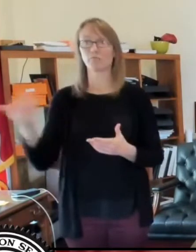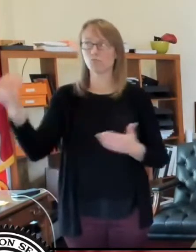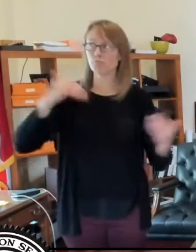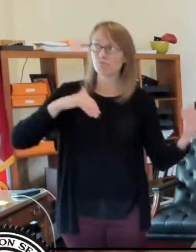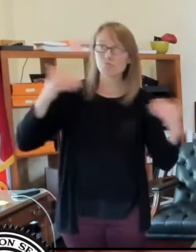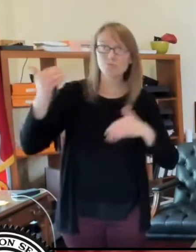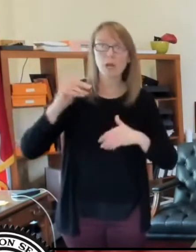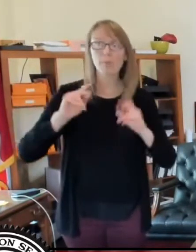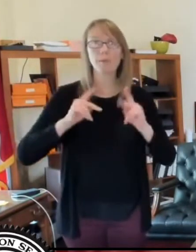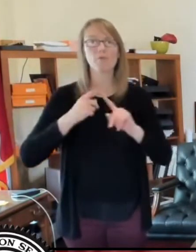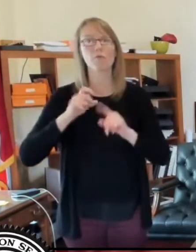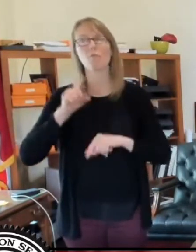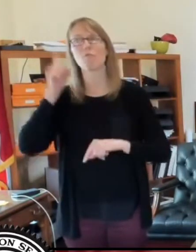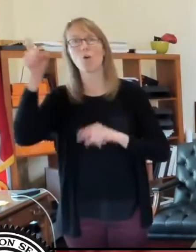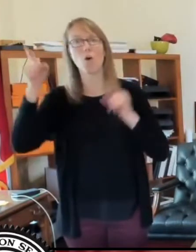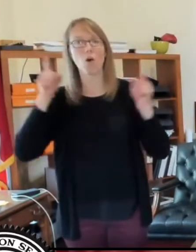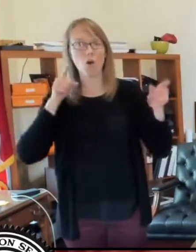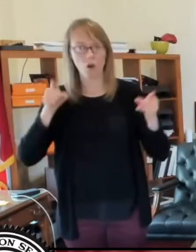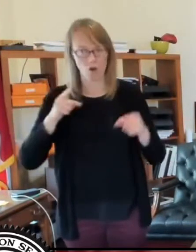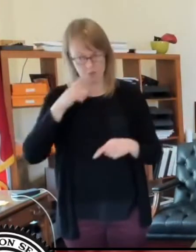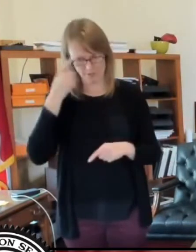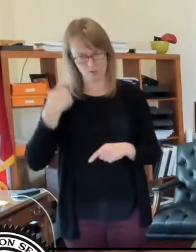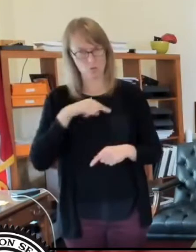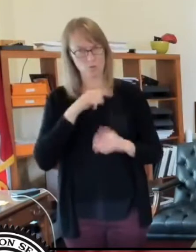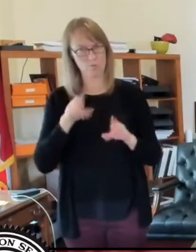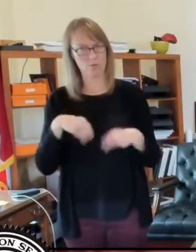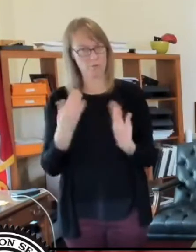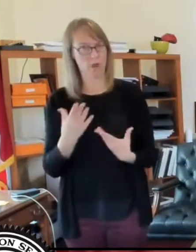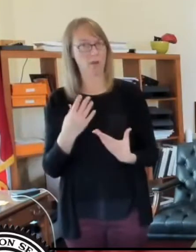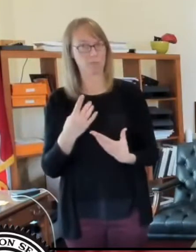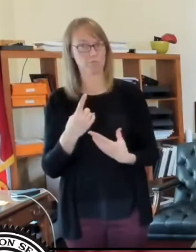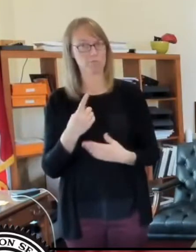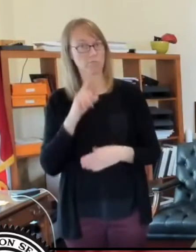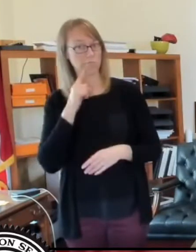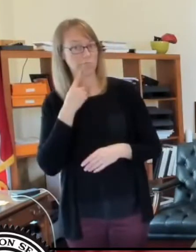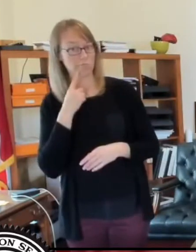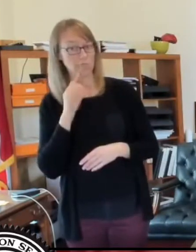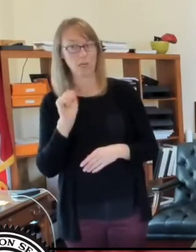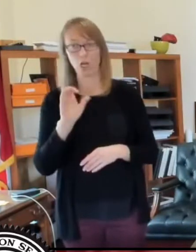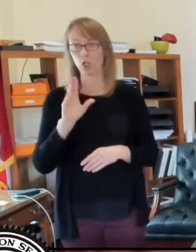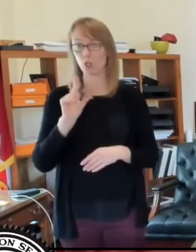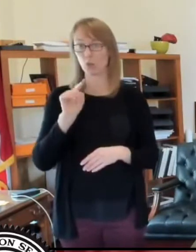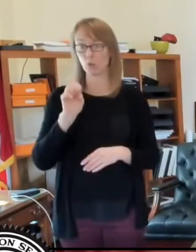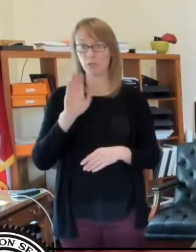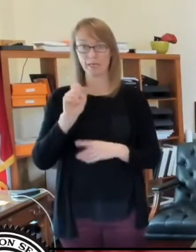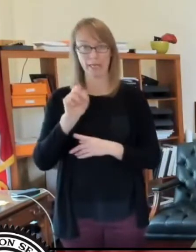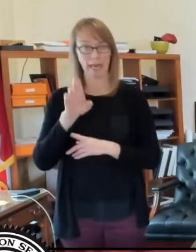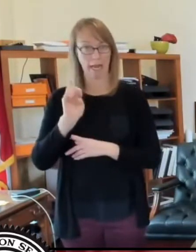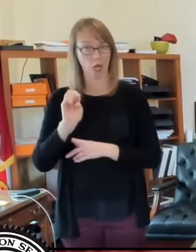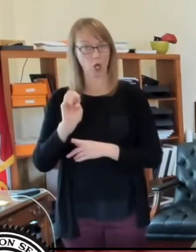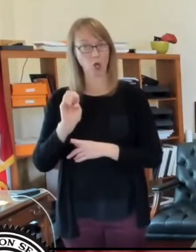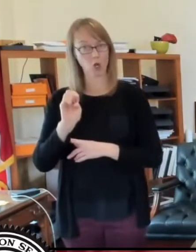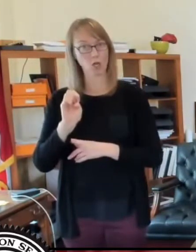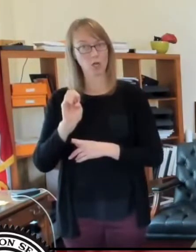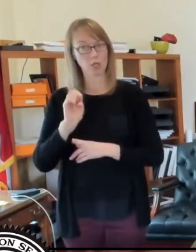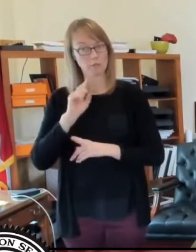the area. And that has been true with COVID also because we have the care, the serious care that's available